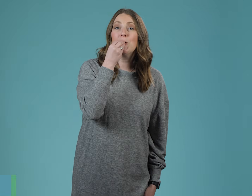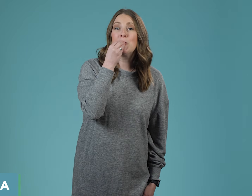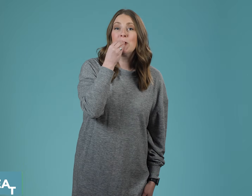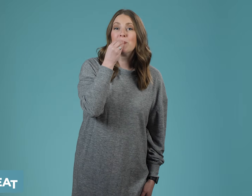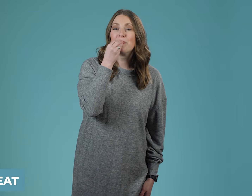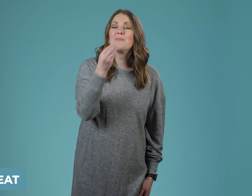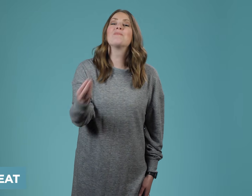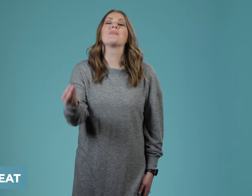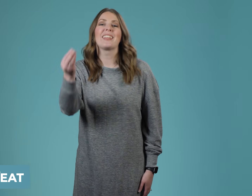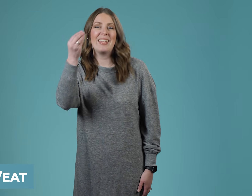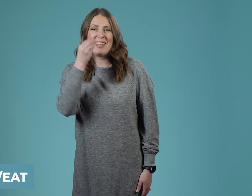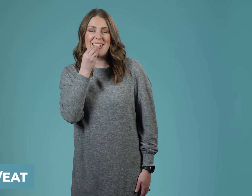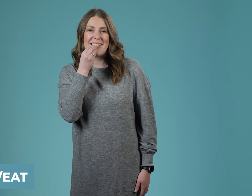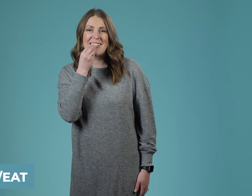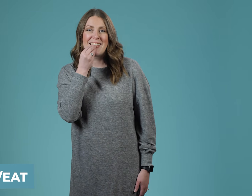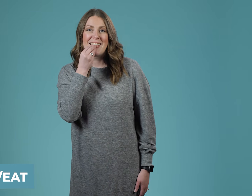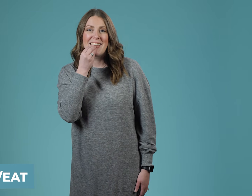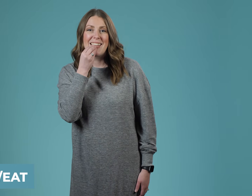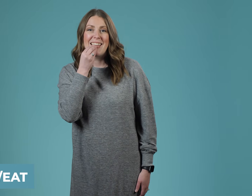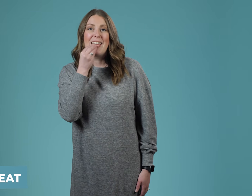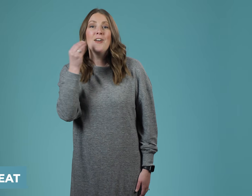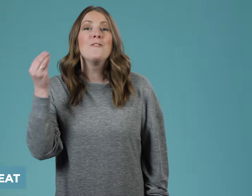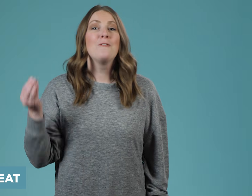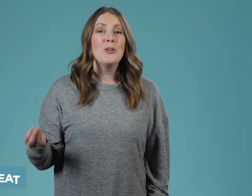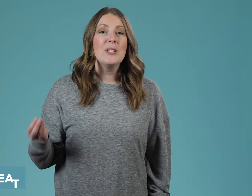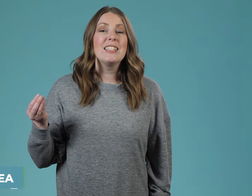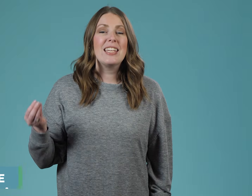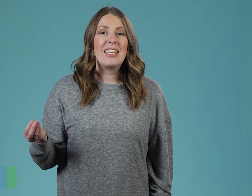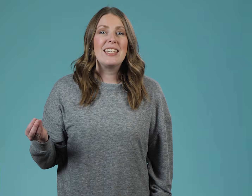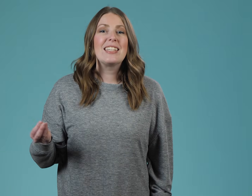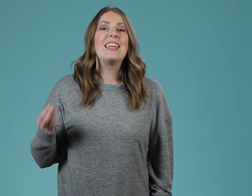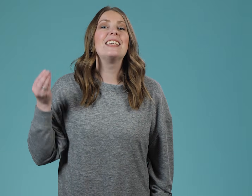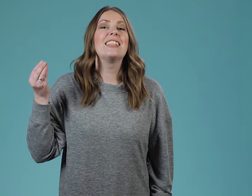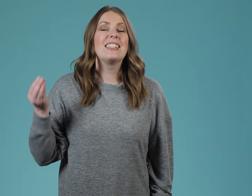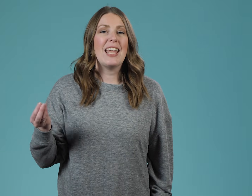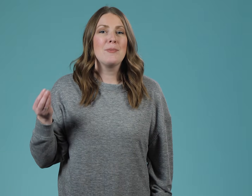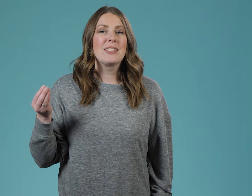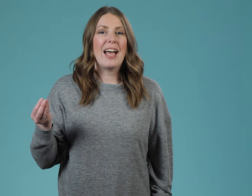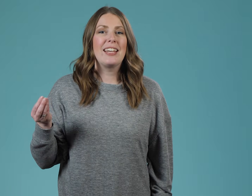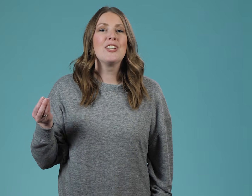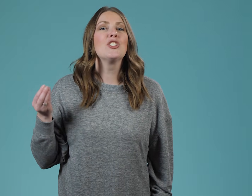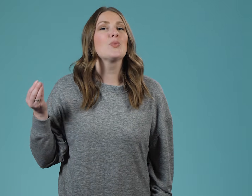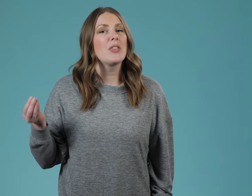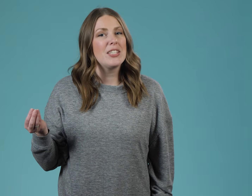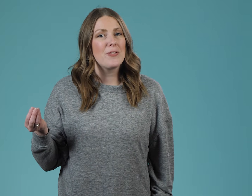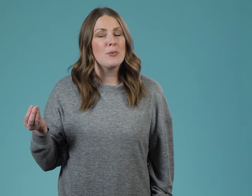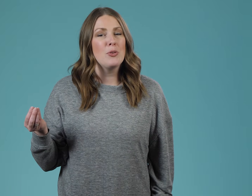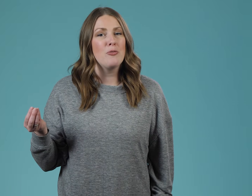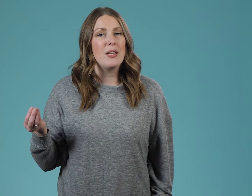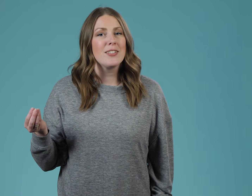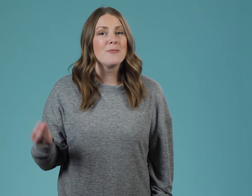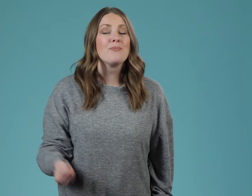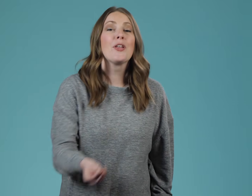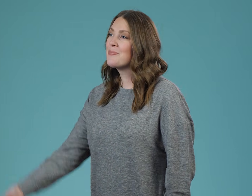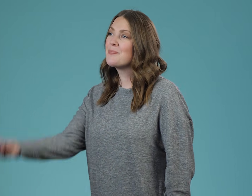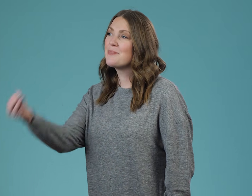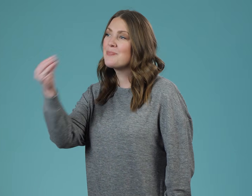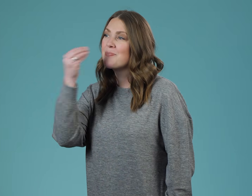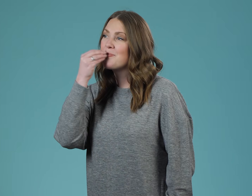Food. Eat. Food and to eat is the same sign, just with a different movement. Food